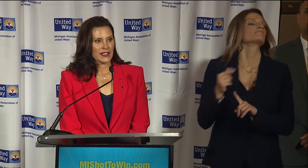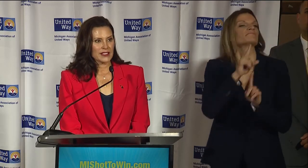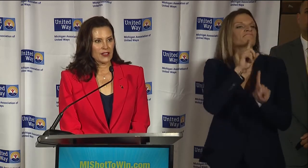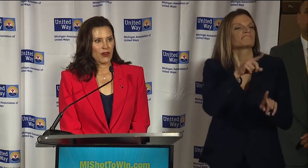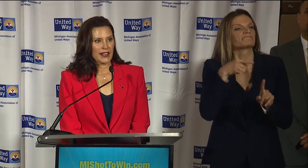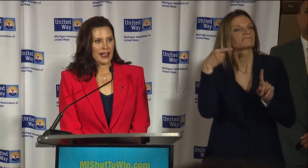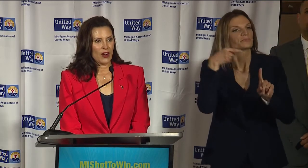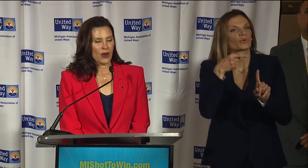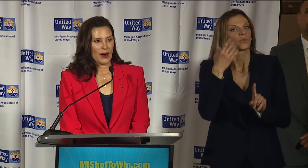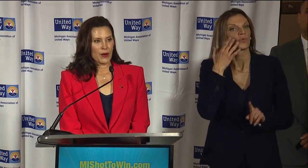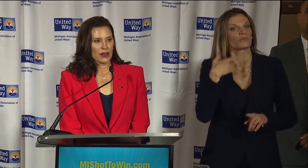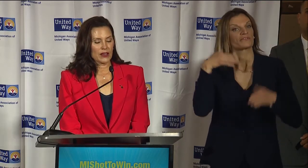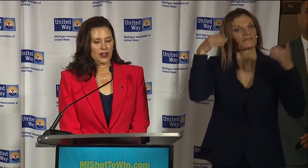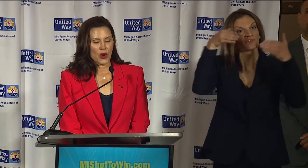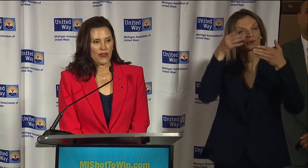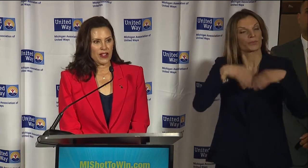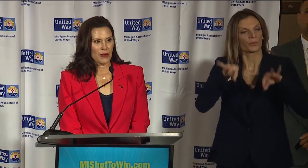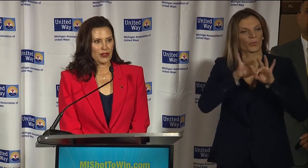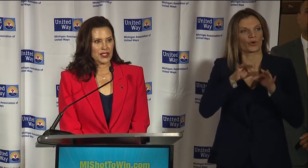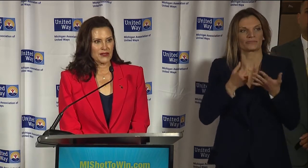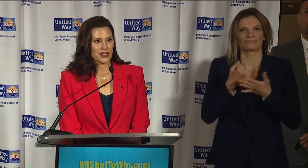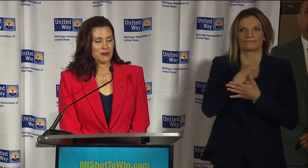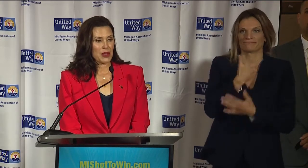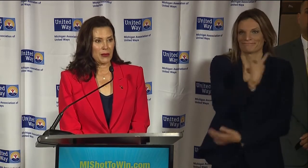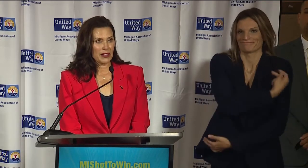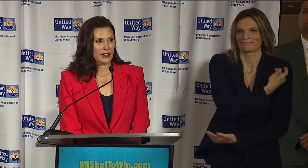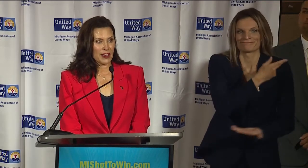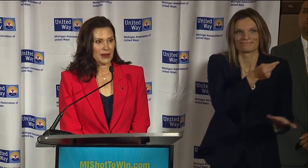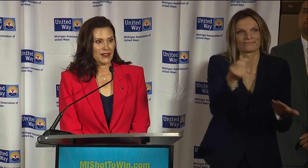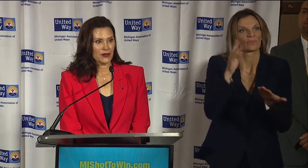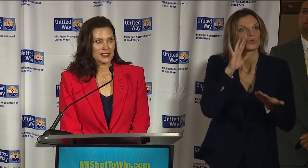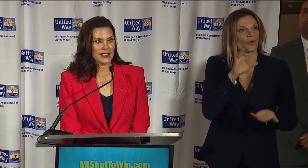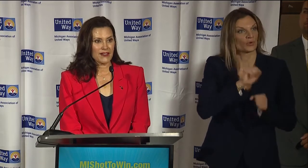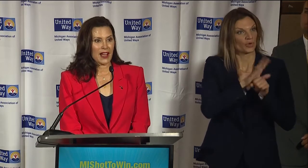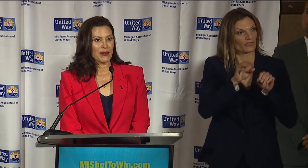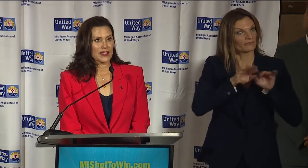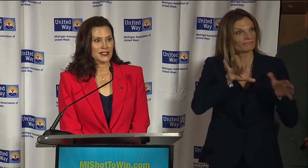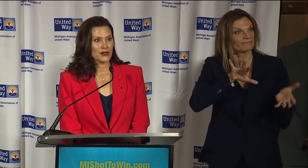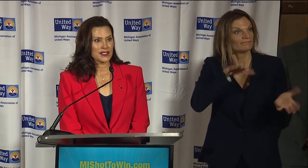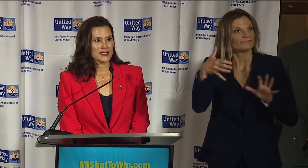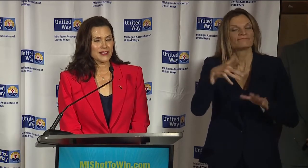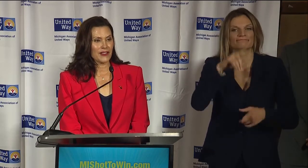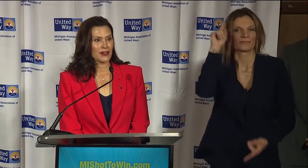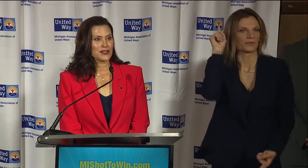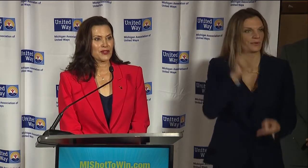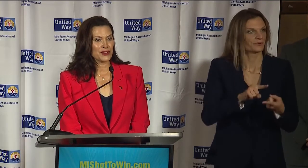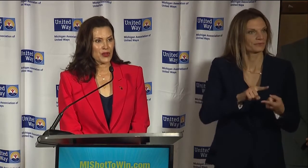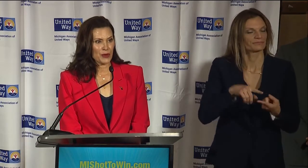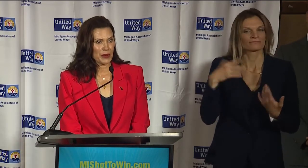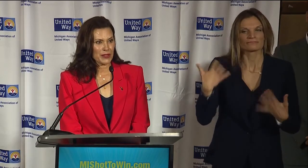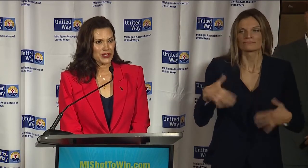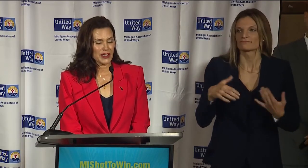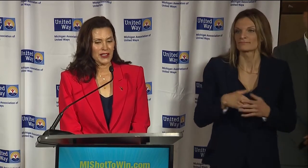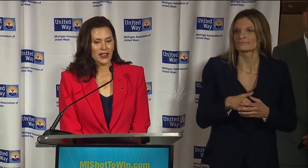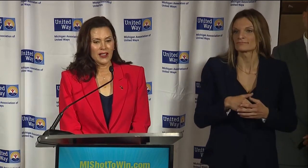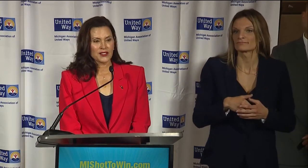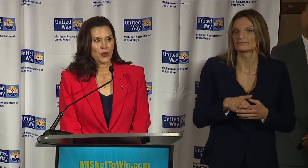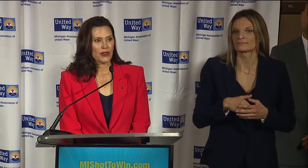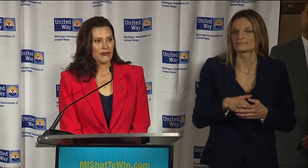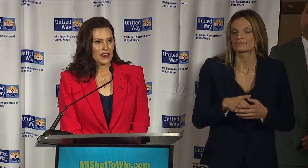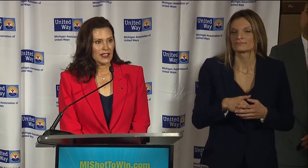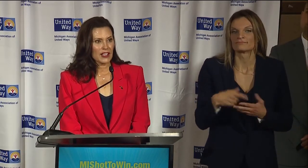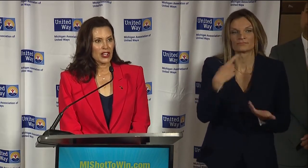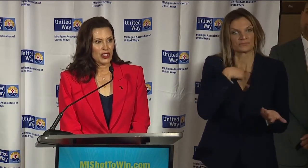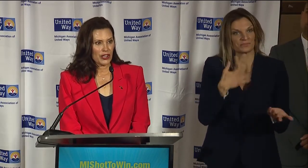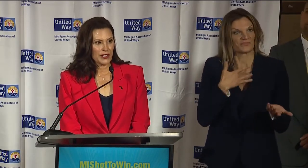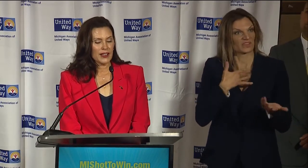people vaccinated. Right now, our COVID numbers have just plummeted. I mean, they've not been this low since the virus first showed up in Michigan. So